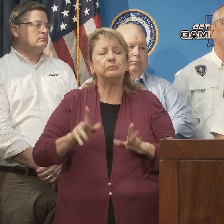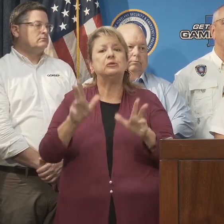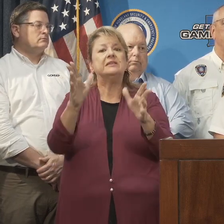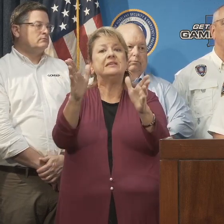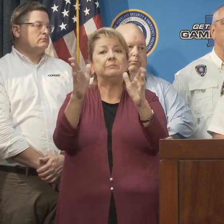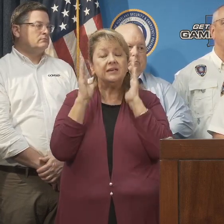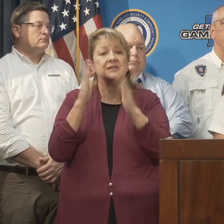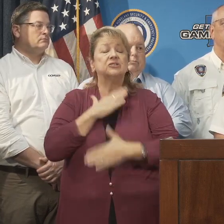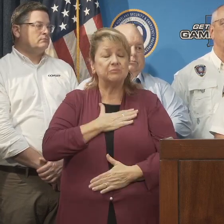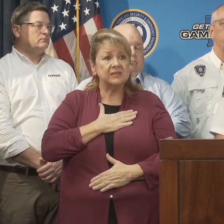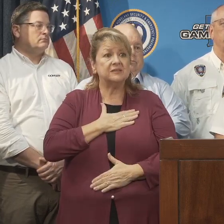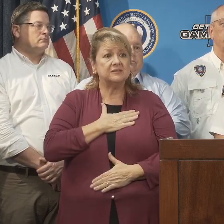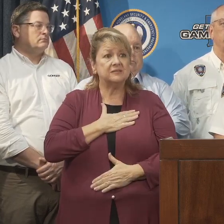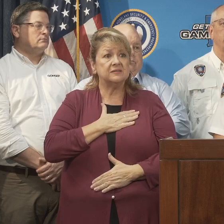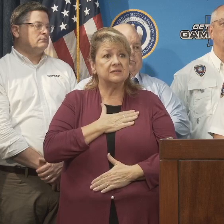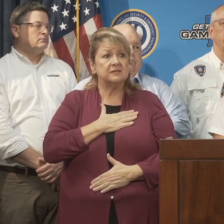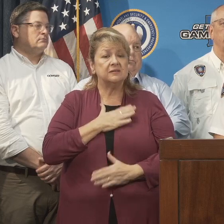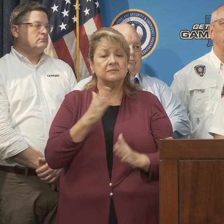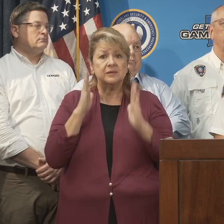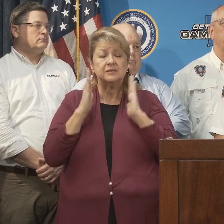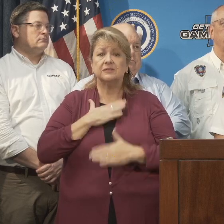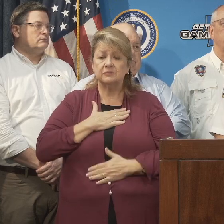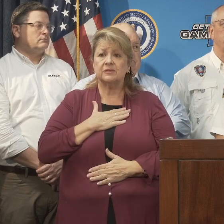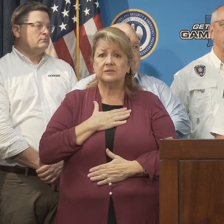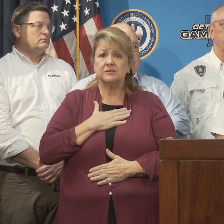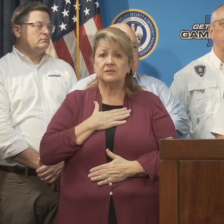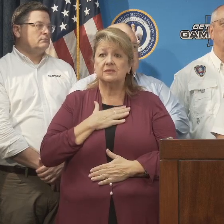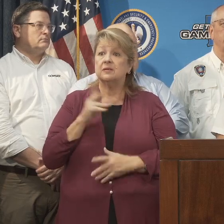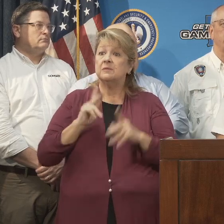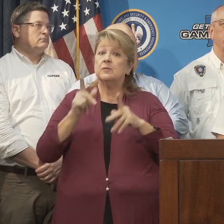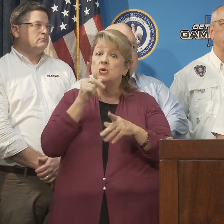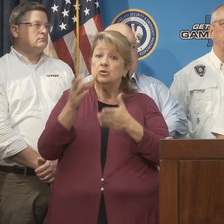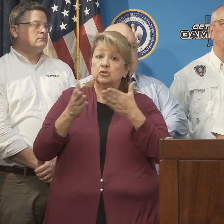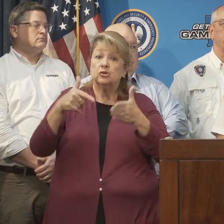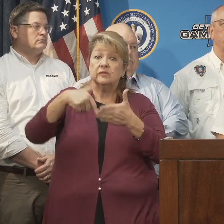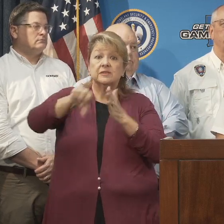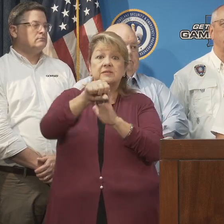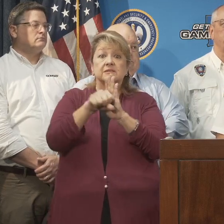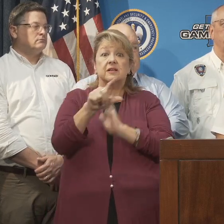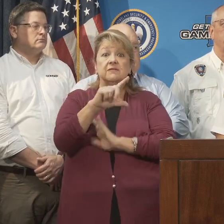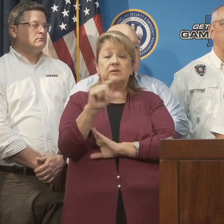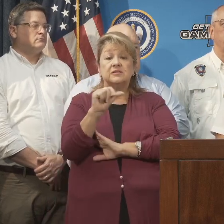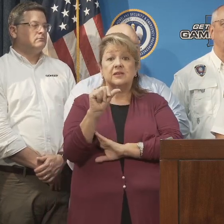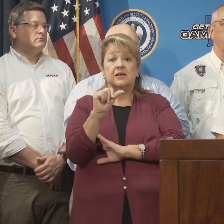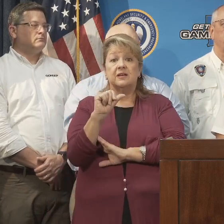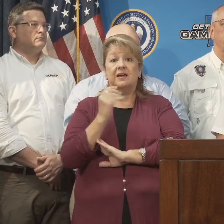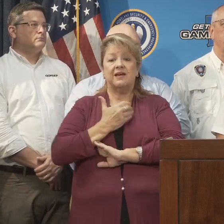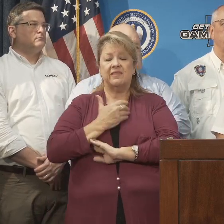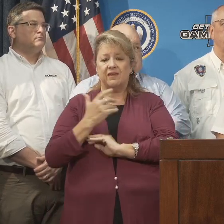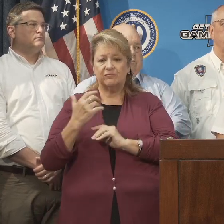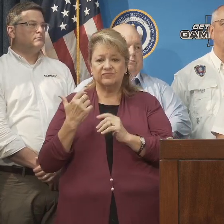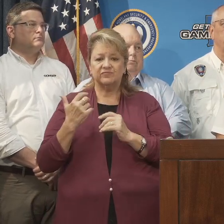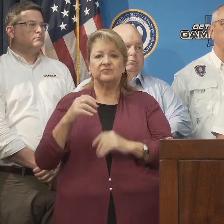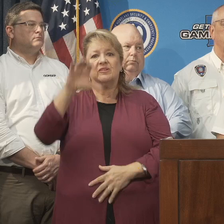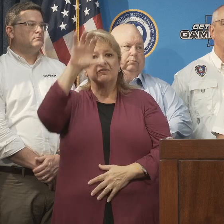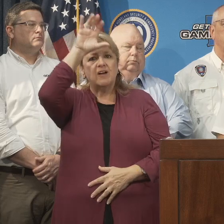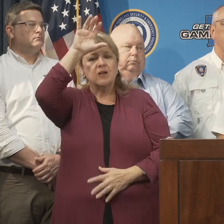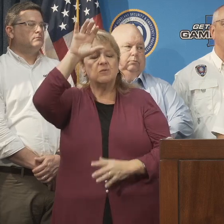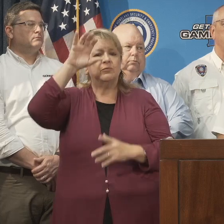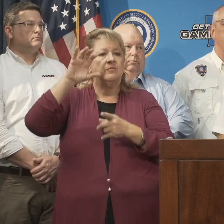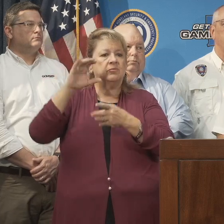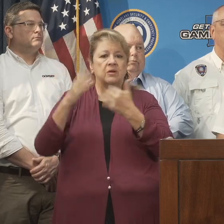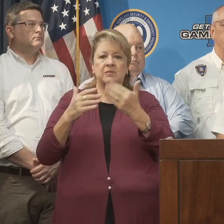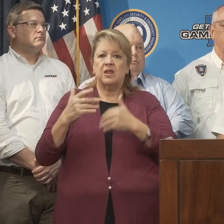warning. Most of all, I want to thank the men and women who serve the state of Louisiana as our firefighters, regardless of whether